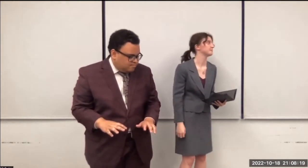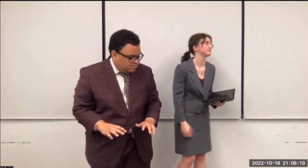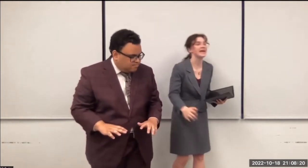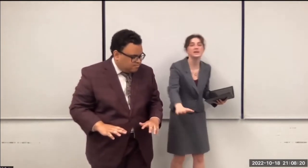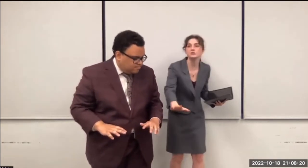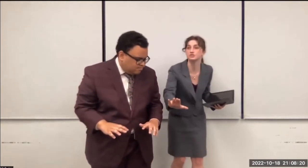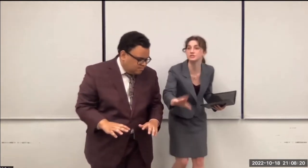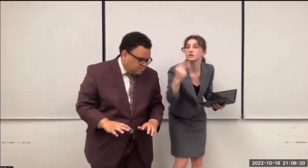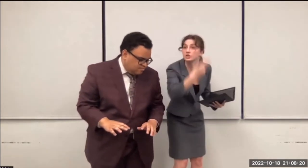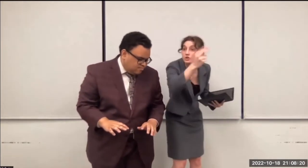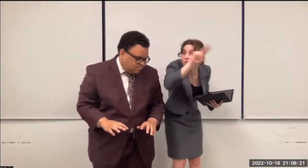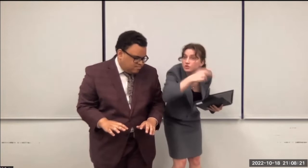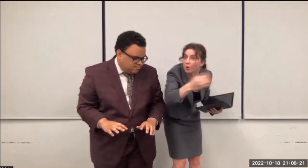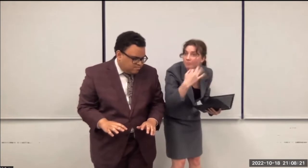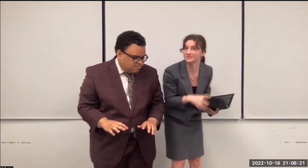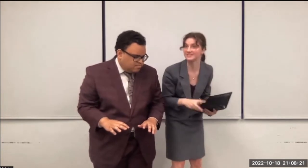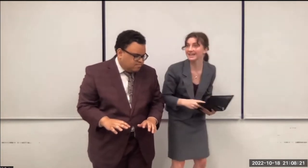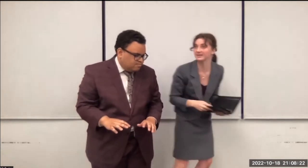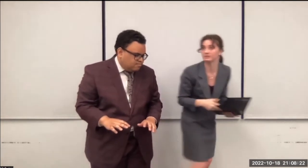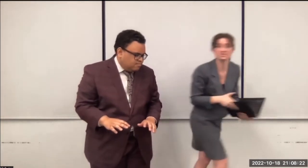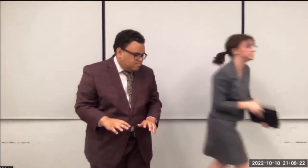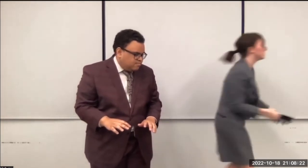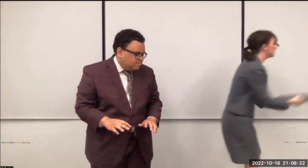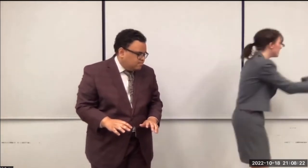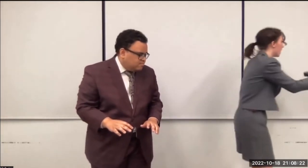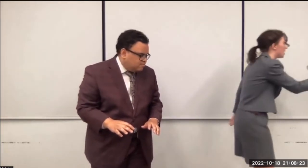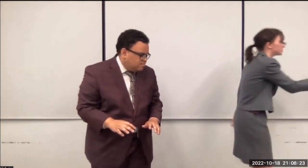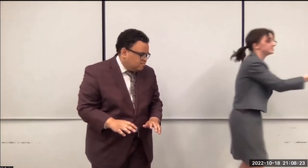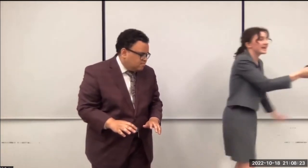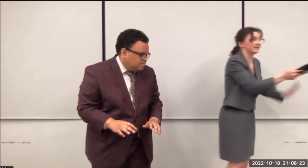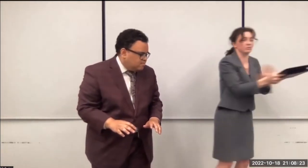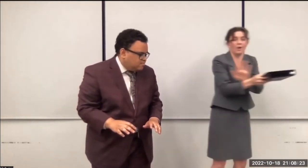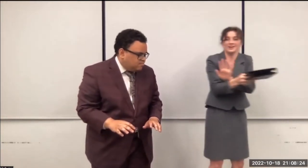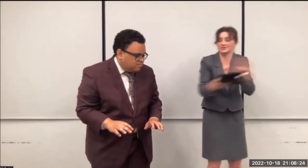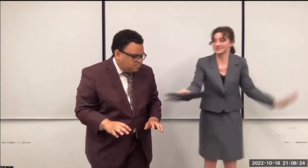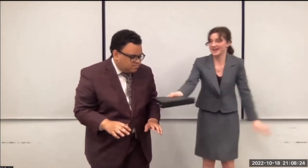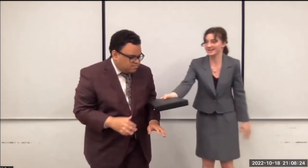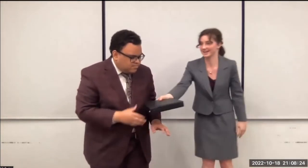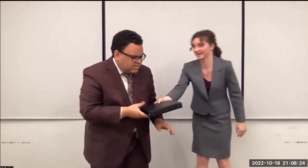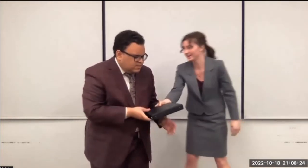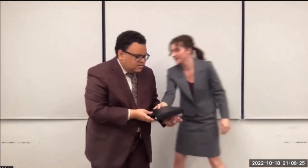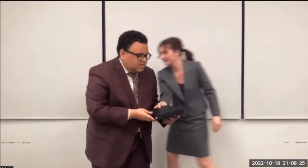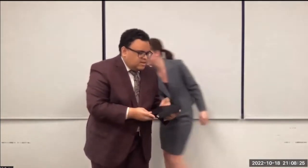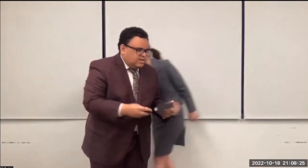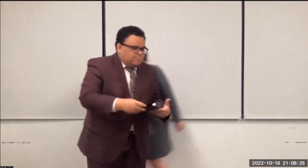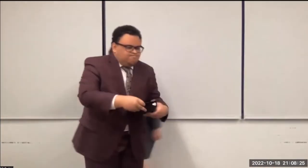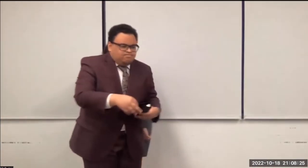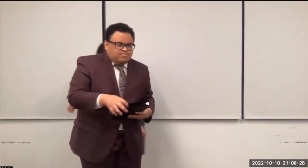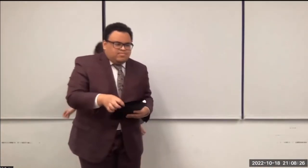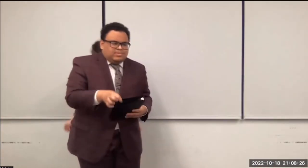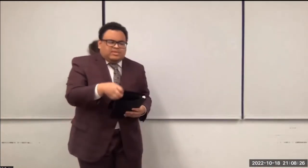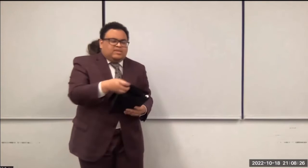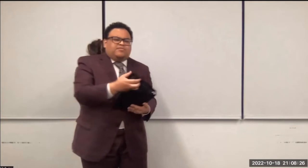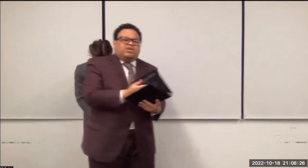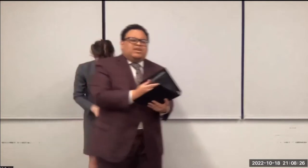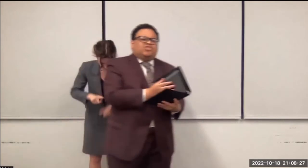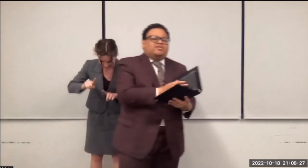Can't you just use normal sign language? I don't understand what you're saying. These variations can